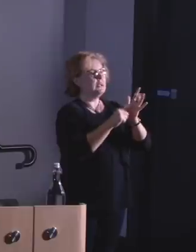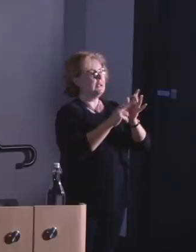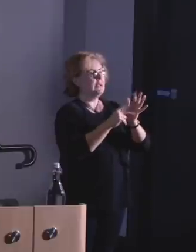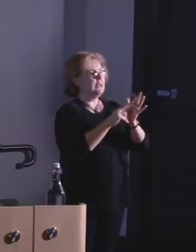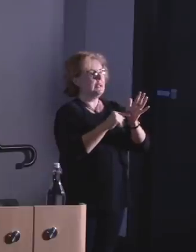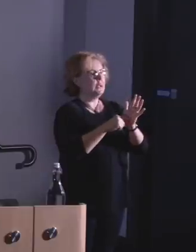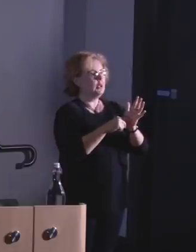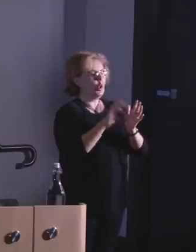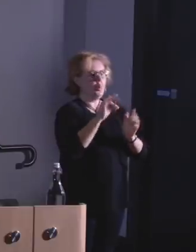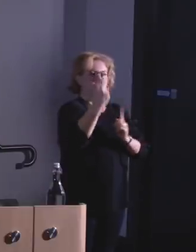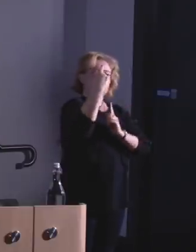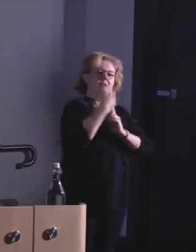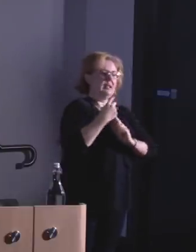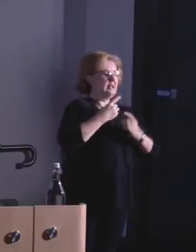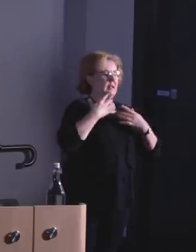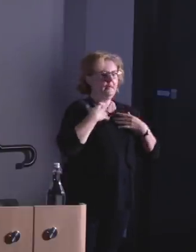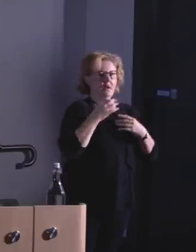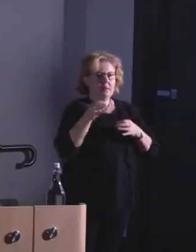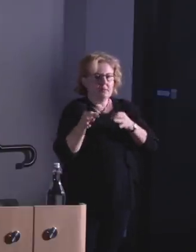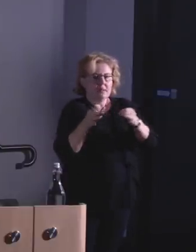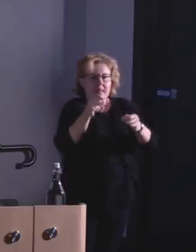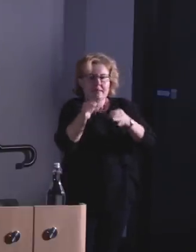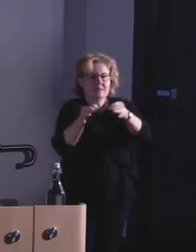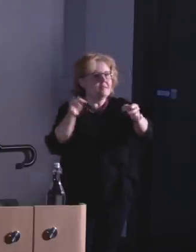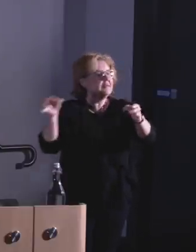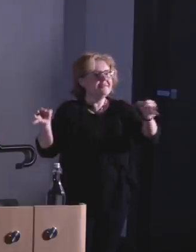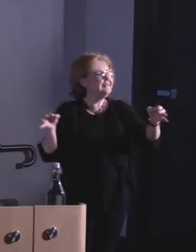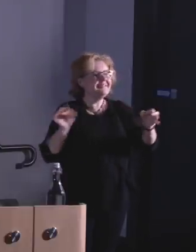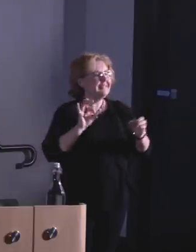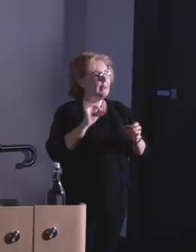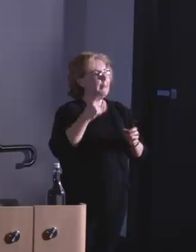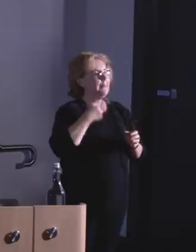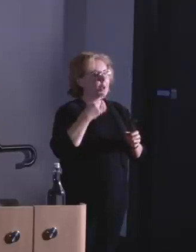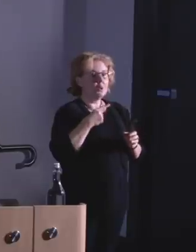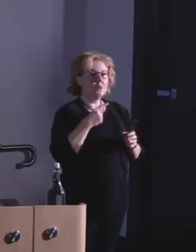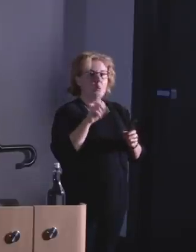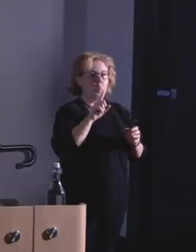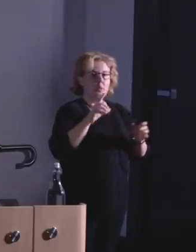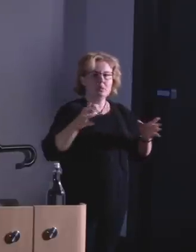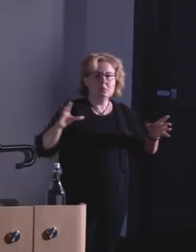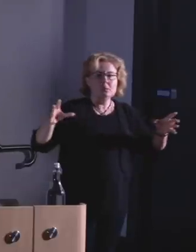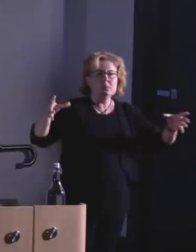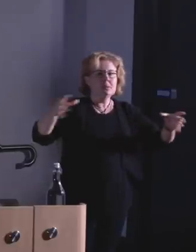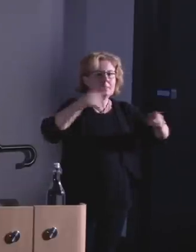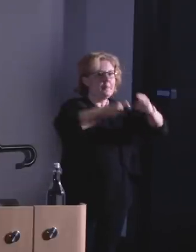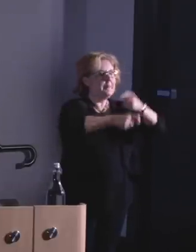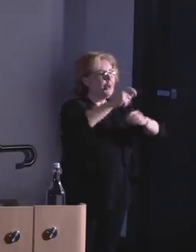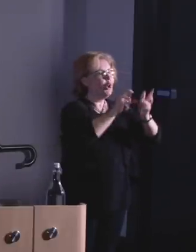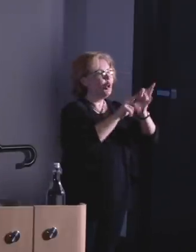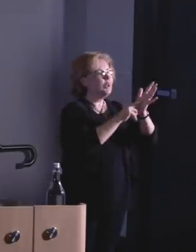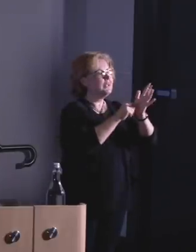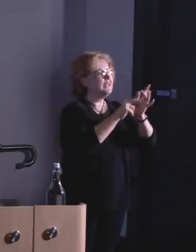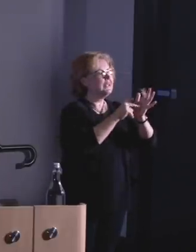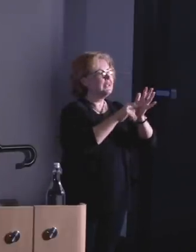ocean is what knits us all together. But it's important that